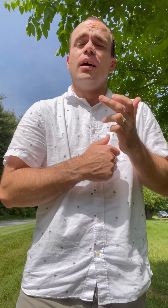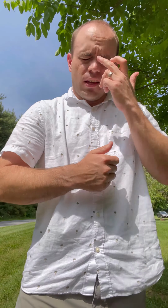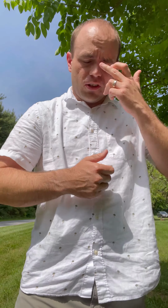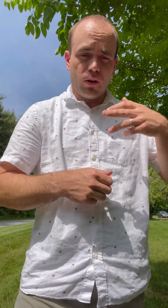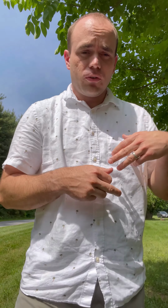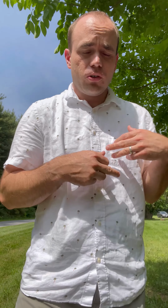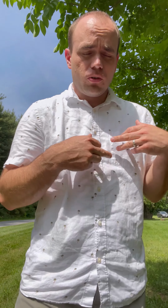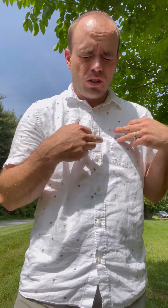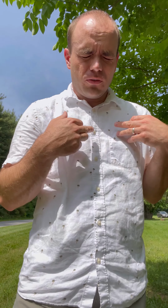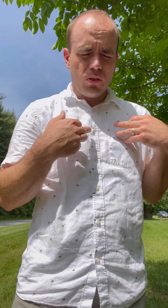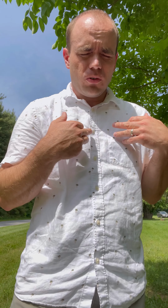So